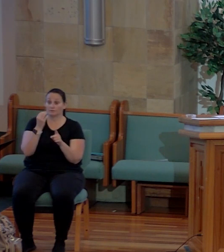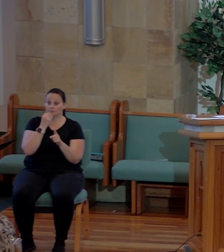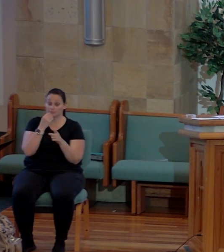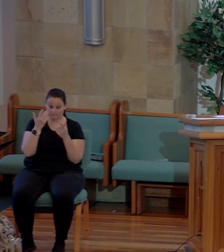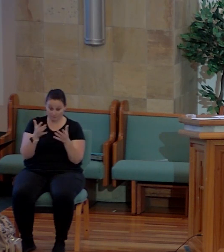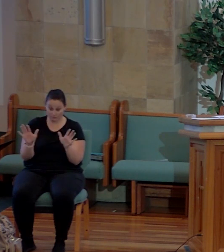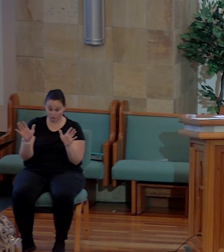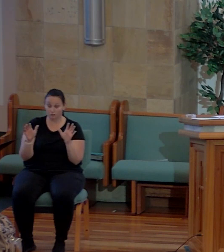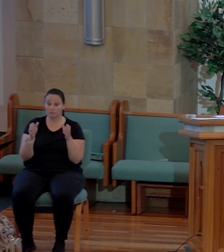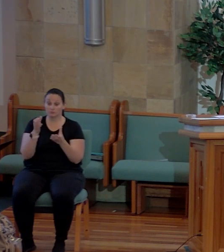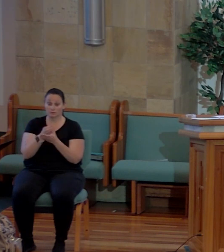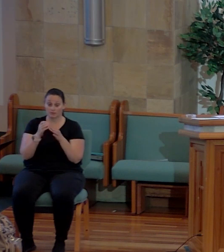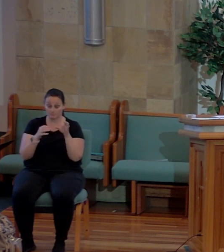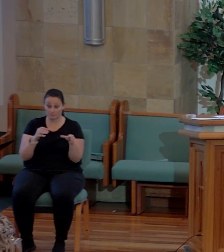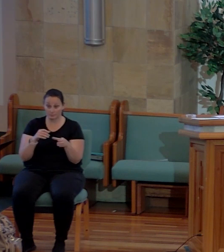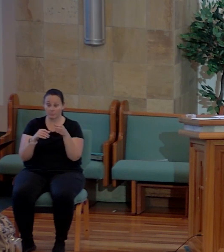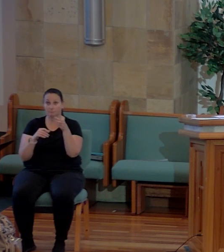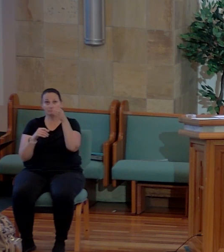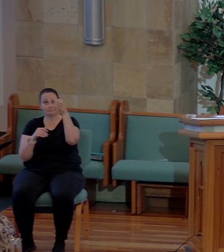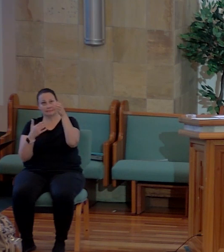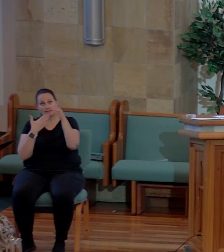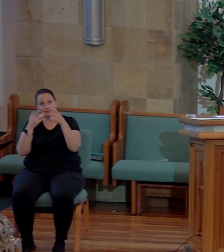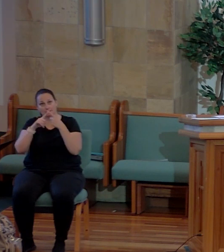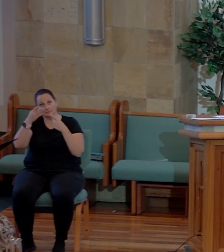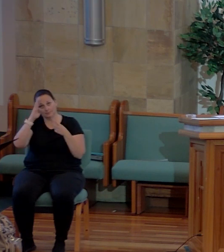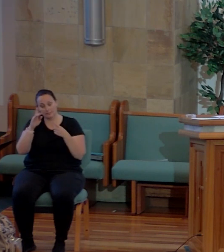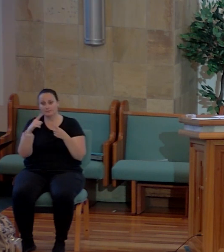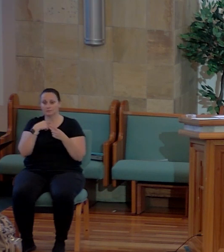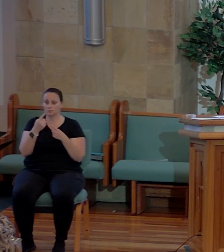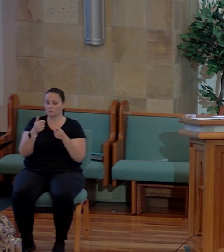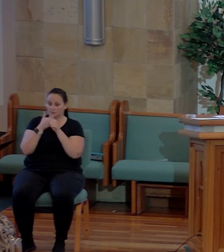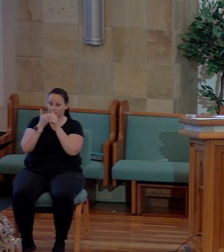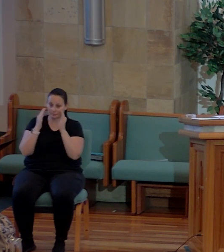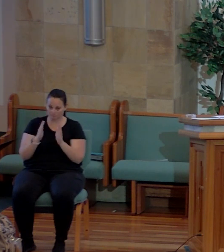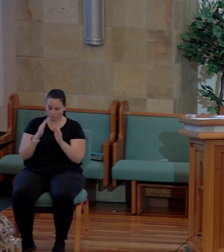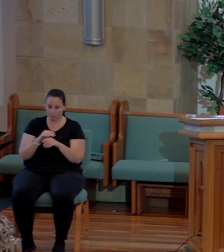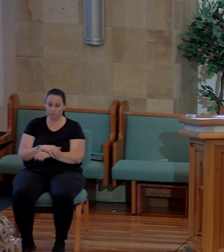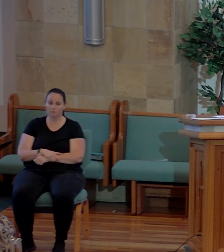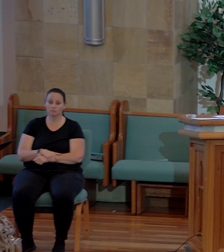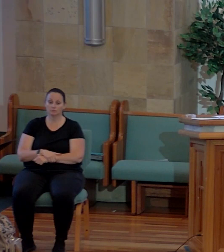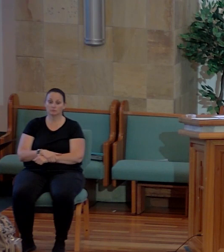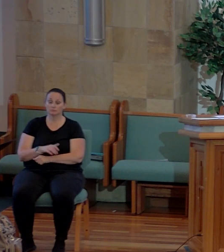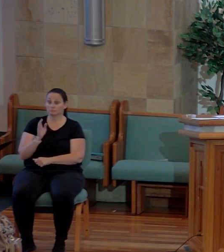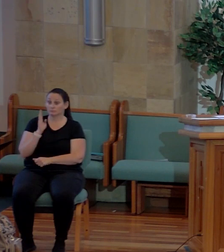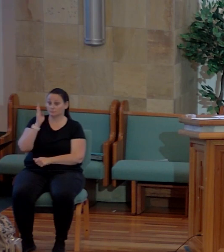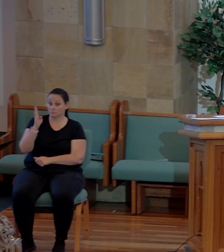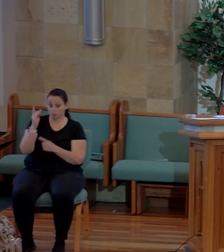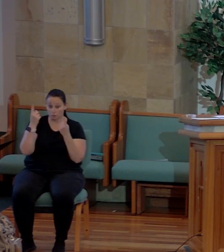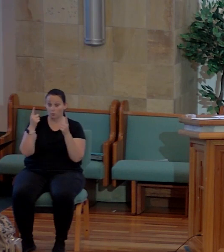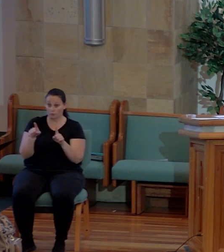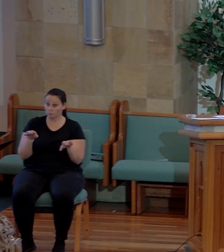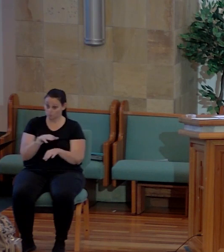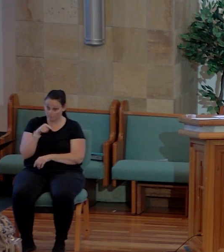the cup. He gave thanks to God, and he said to the disciples, "In the future, when you do